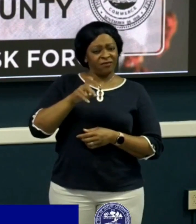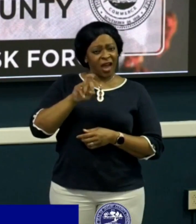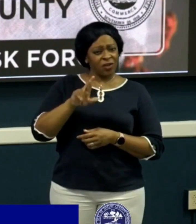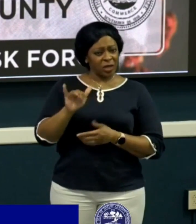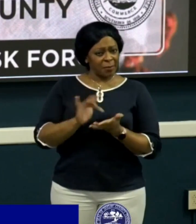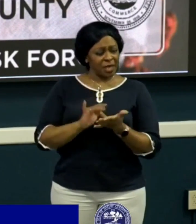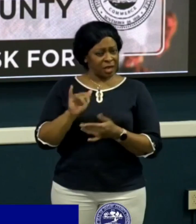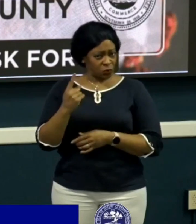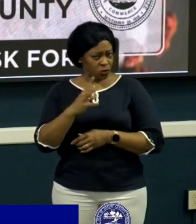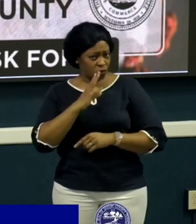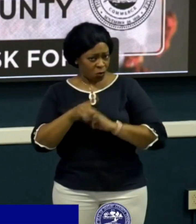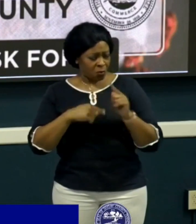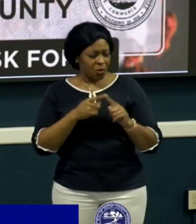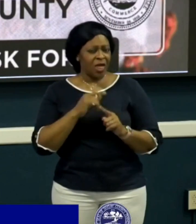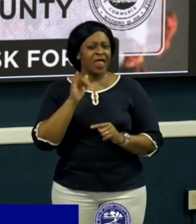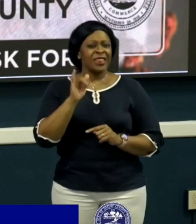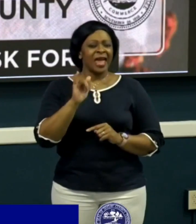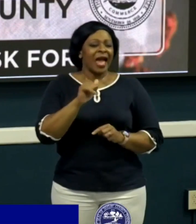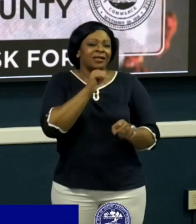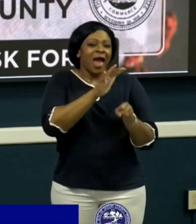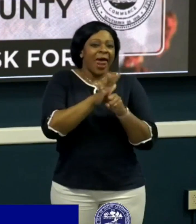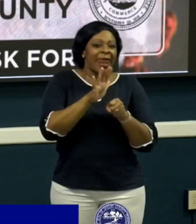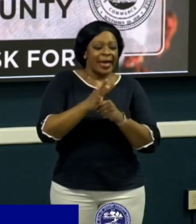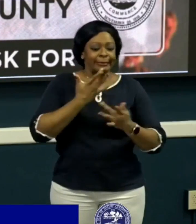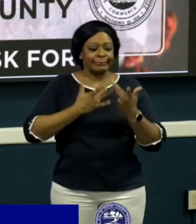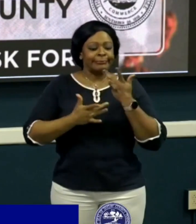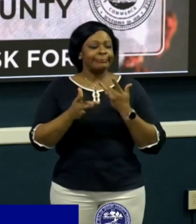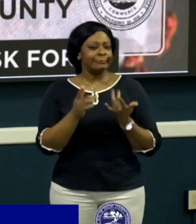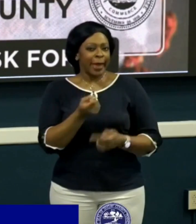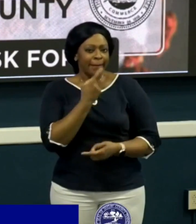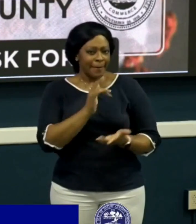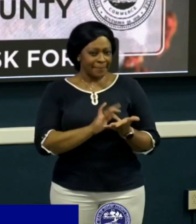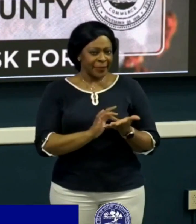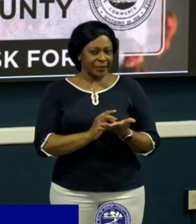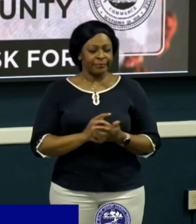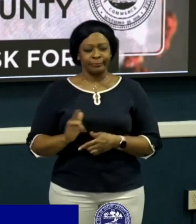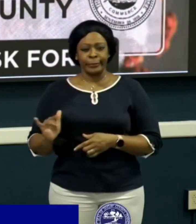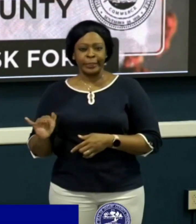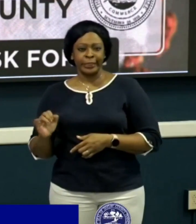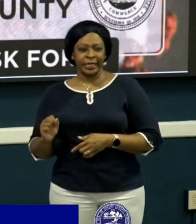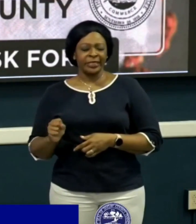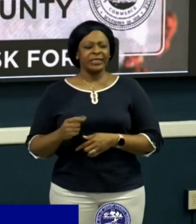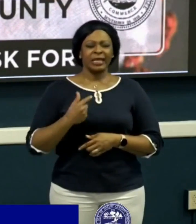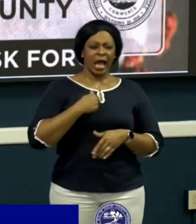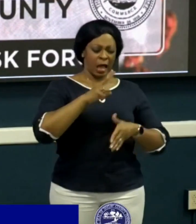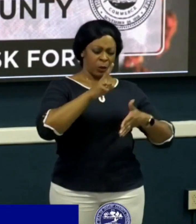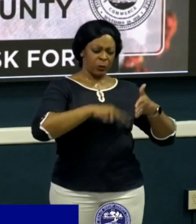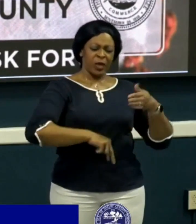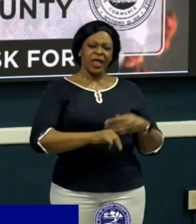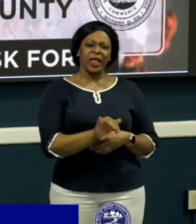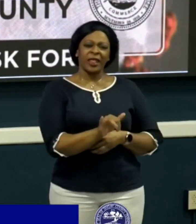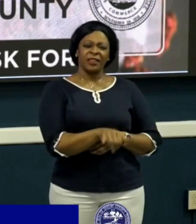to that is kind of in short supply here? I've been reading that this has been